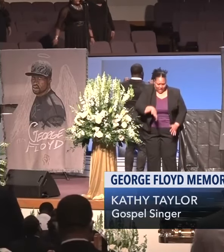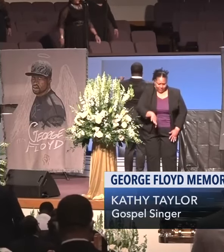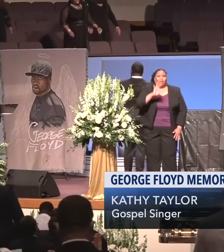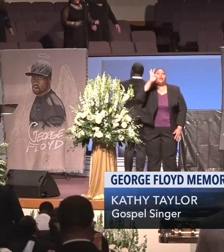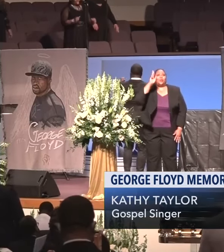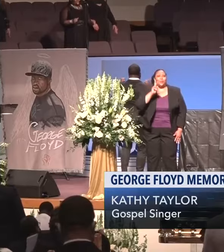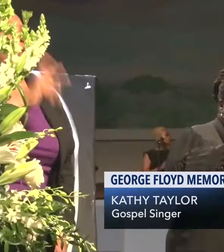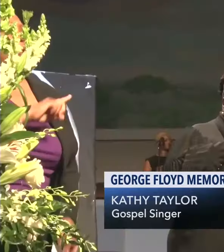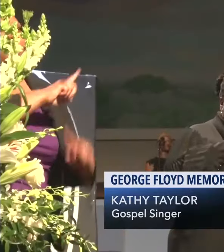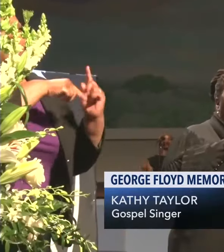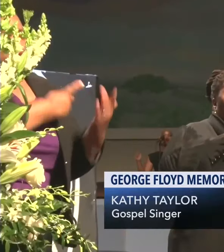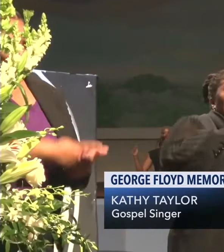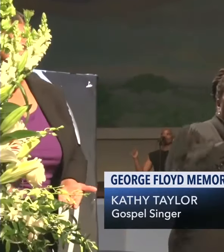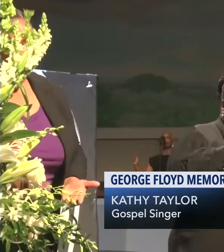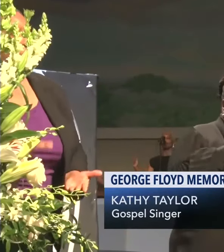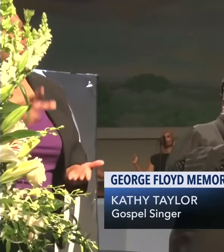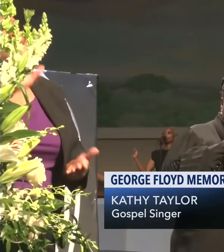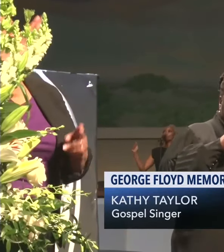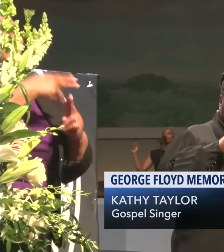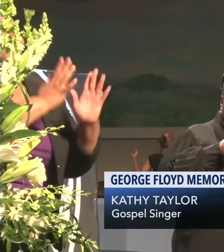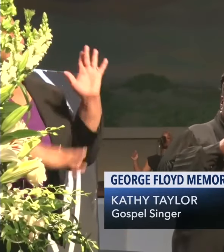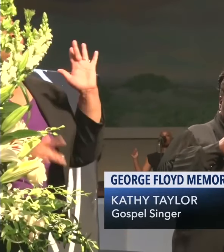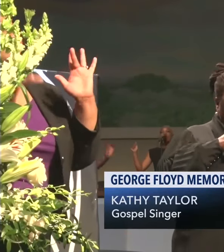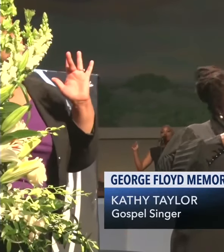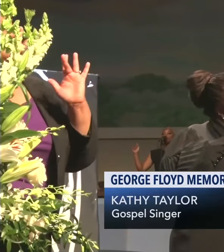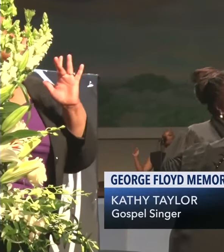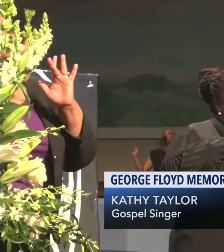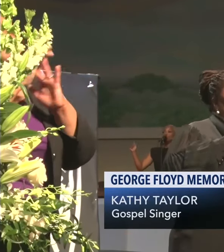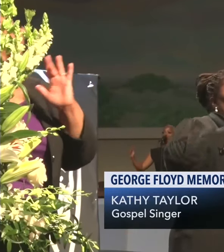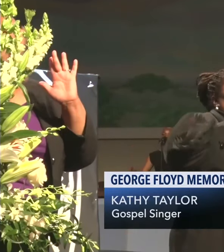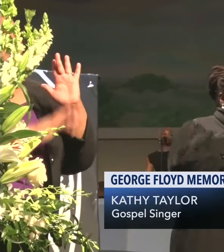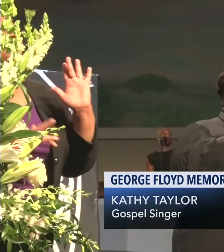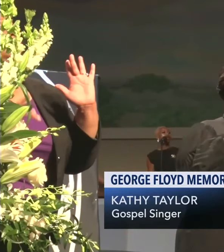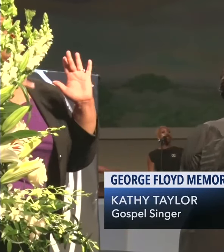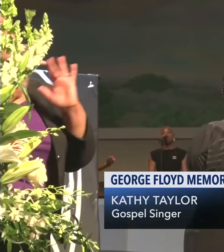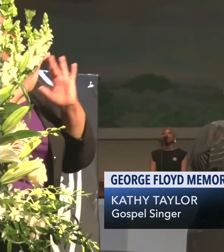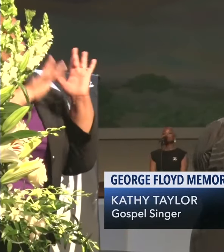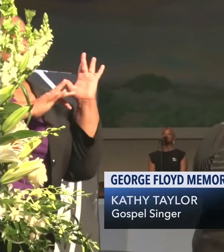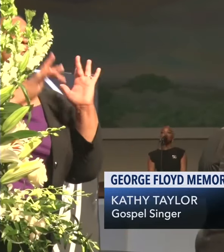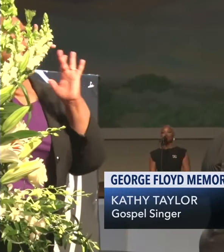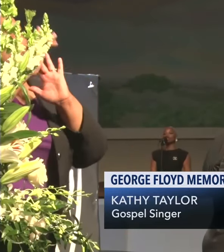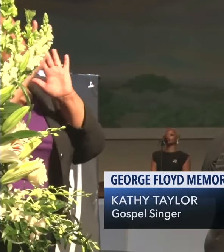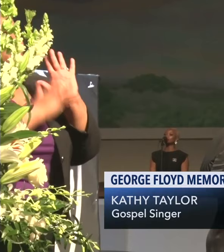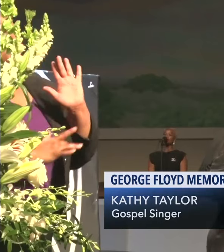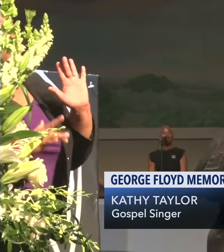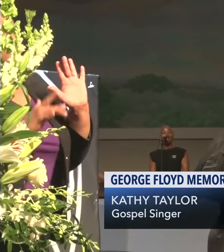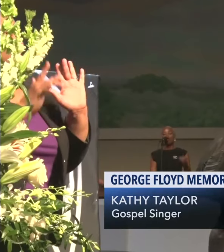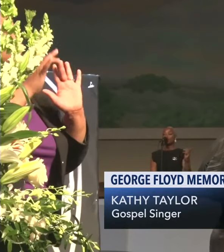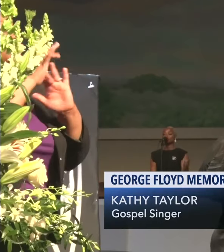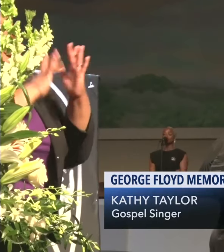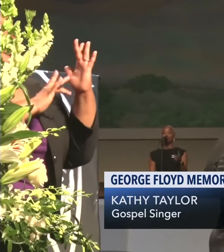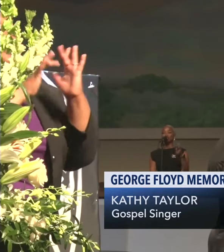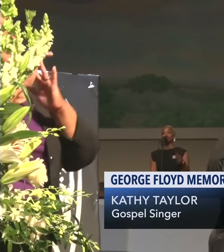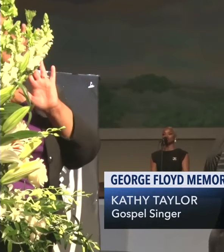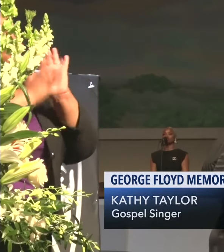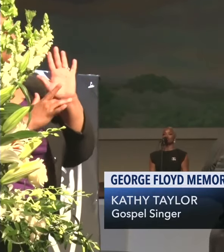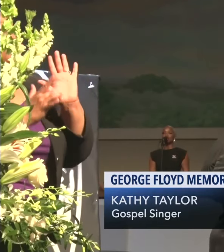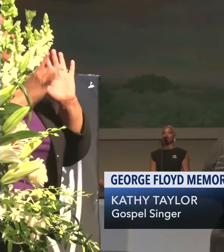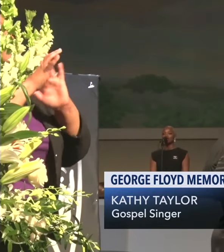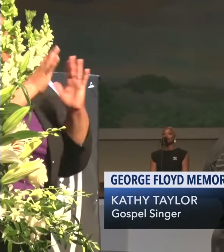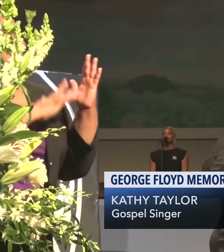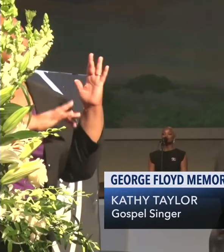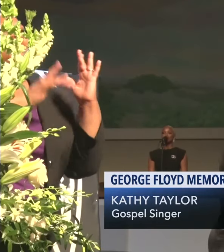pick you up when you fall? His name is Jesus. Jesus. Jesus.